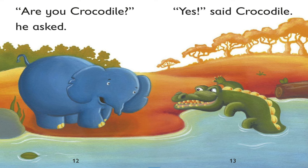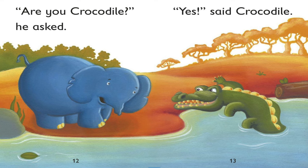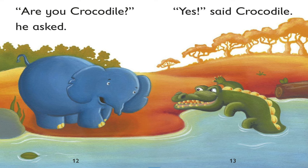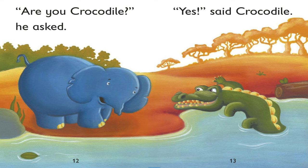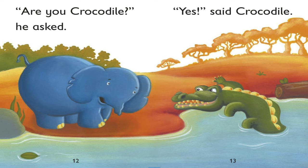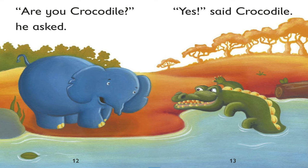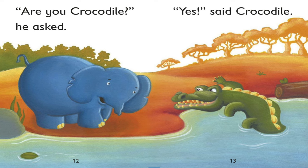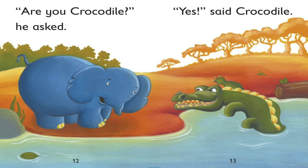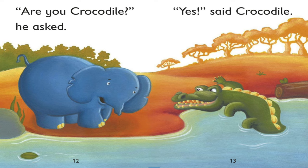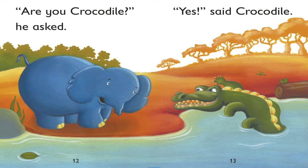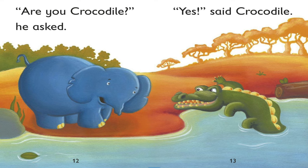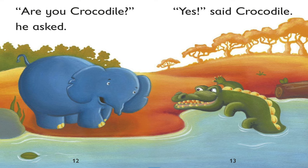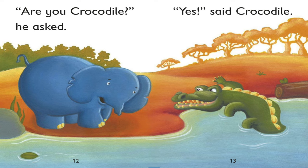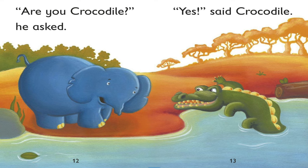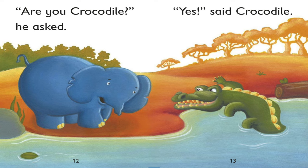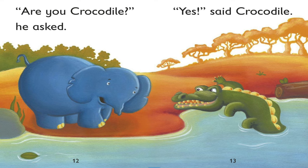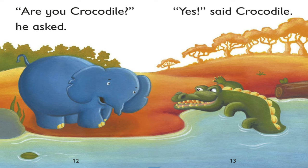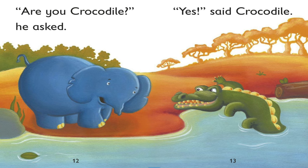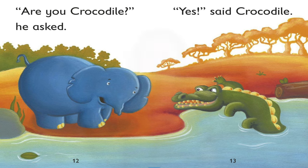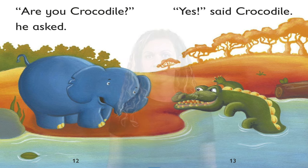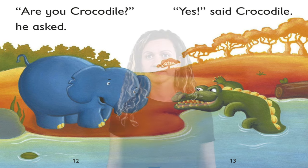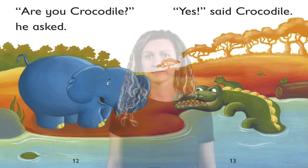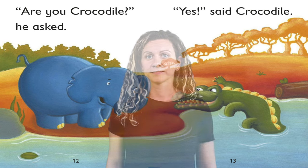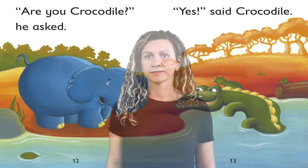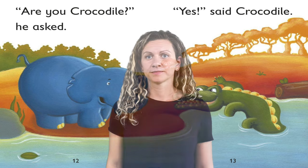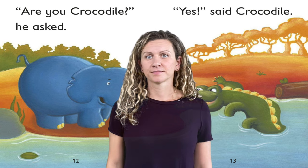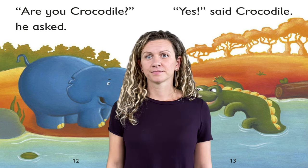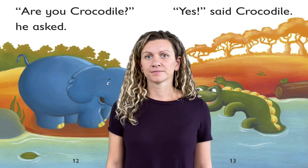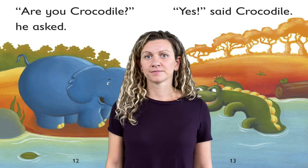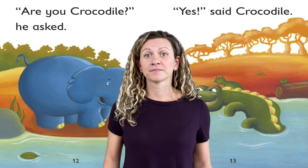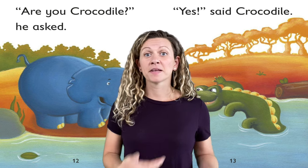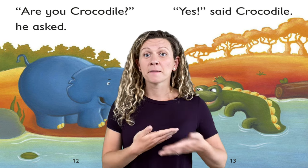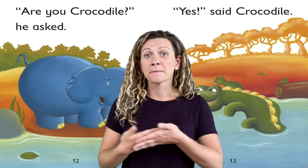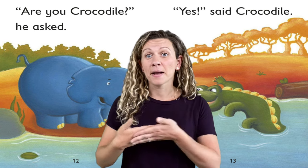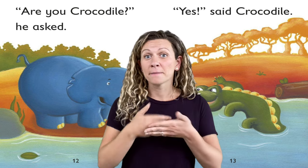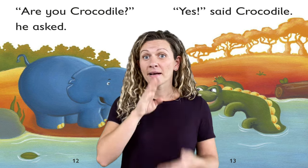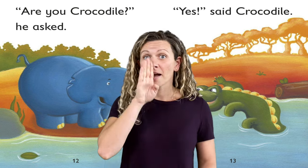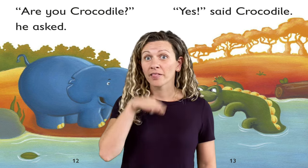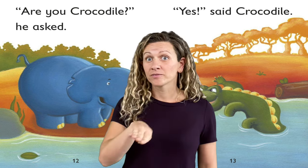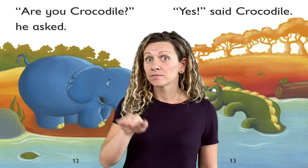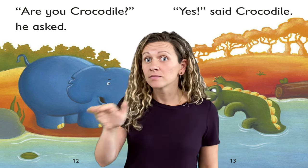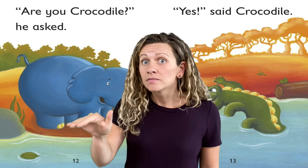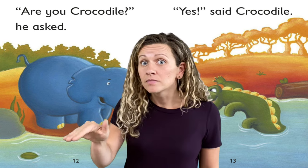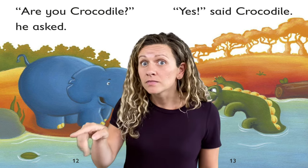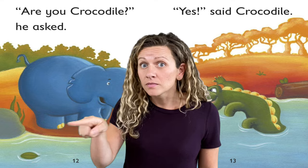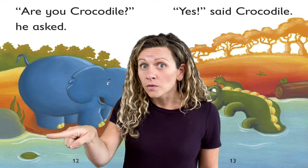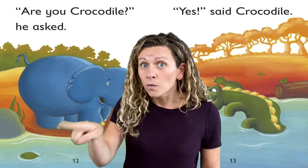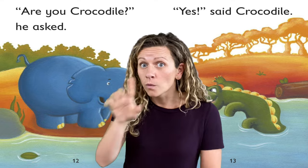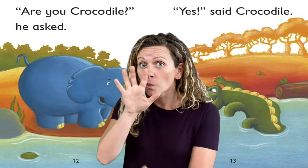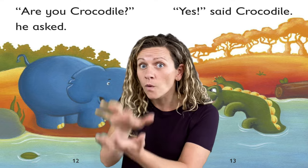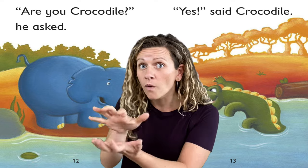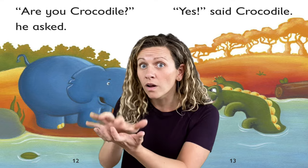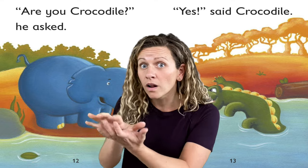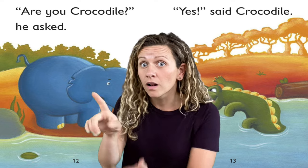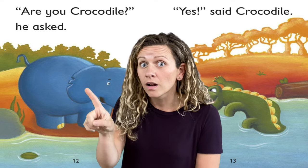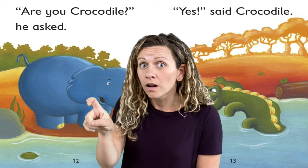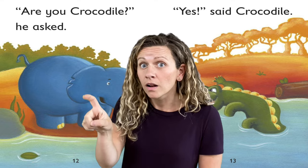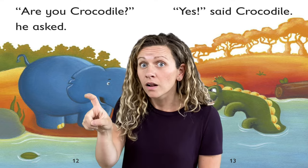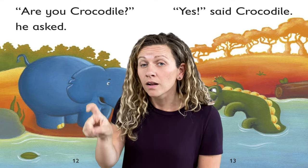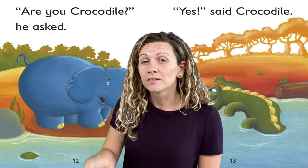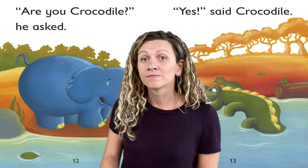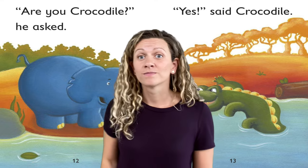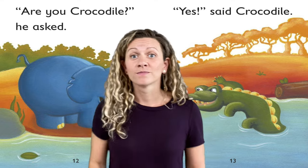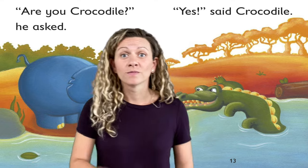an animal Are you crocodile?